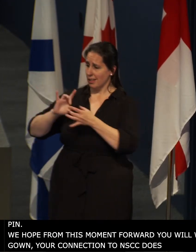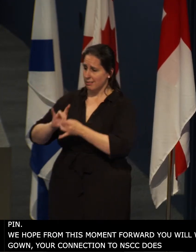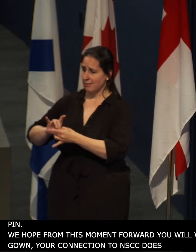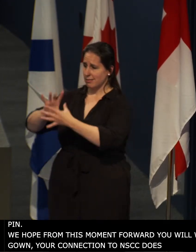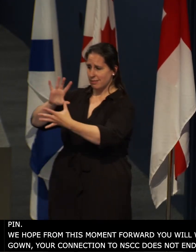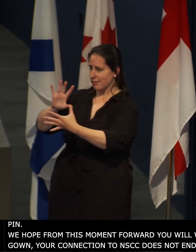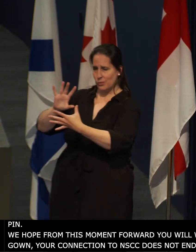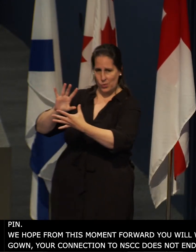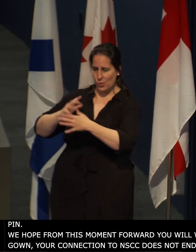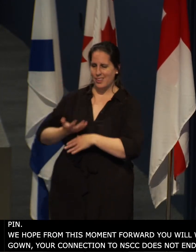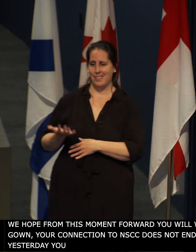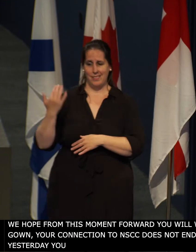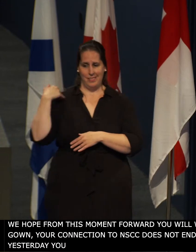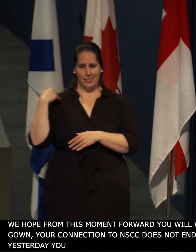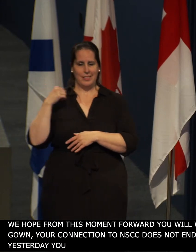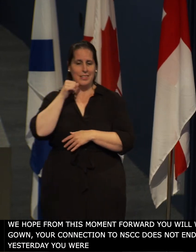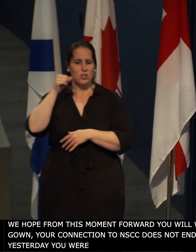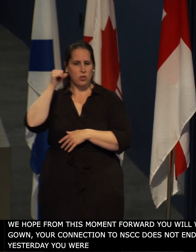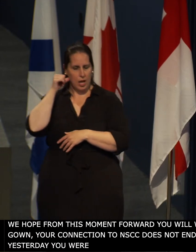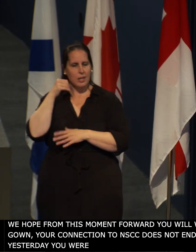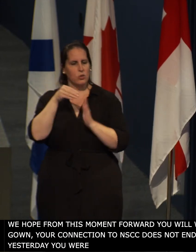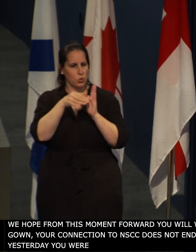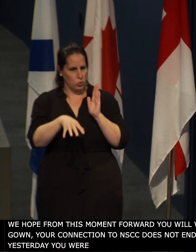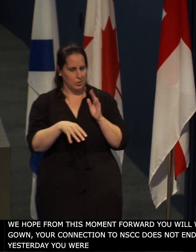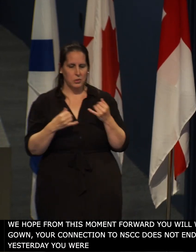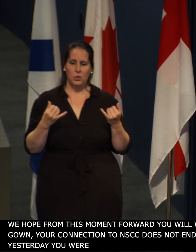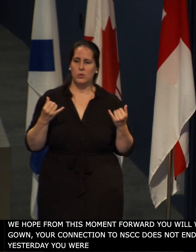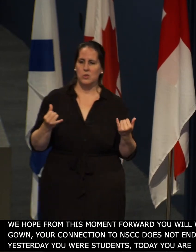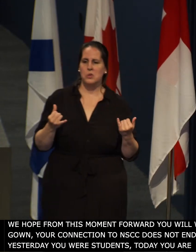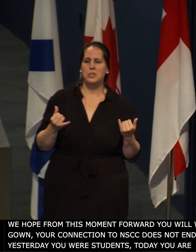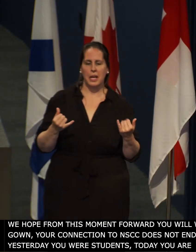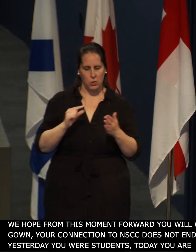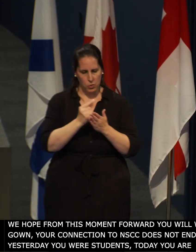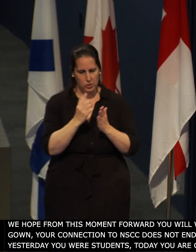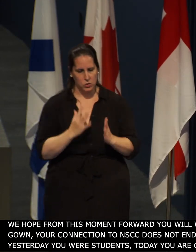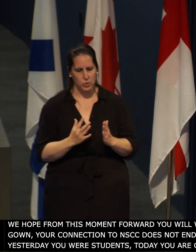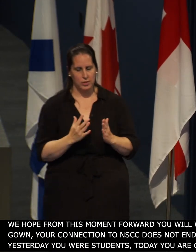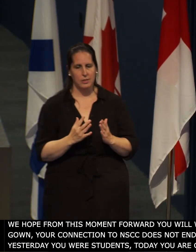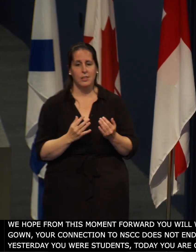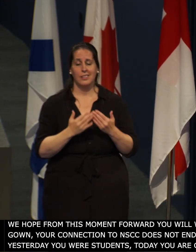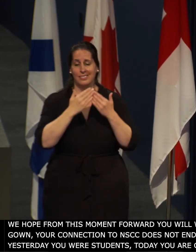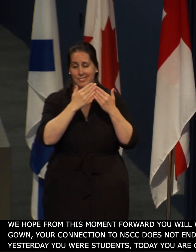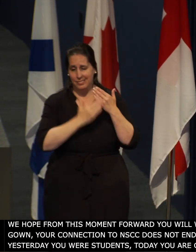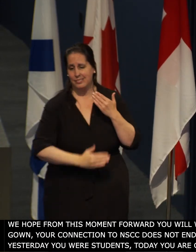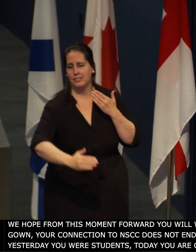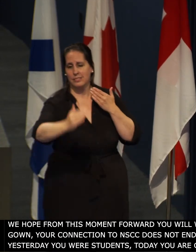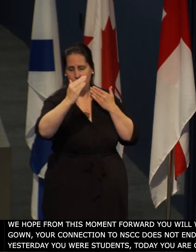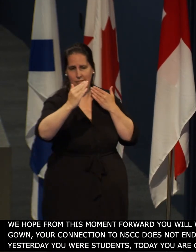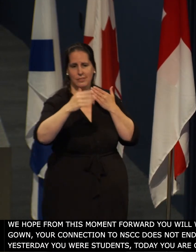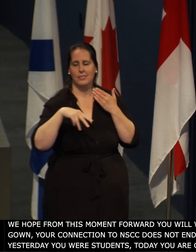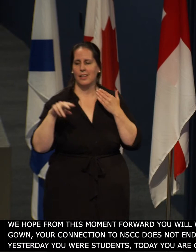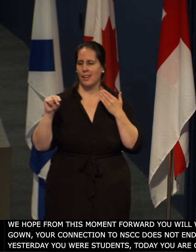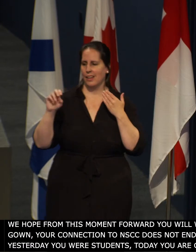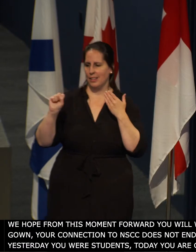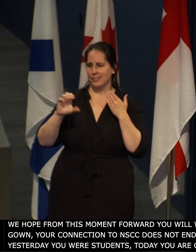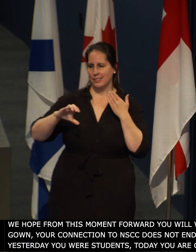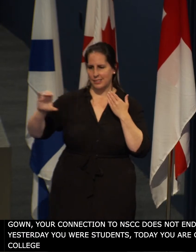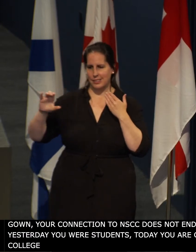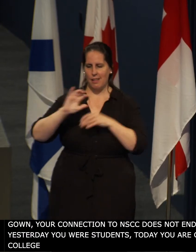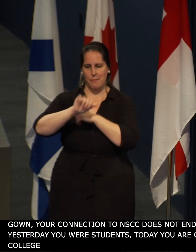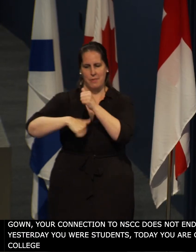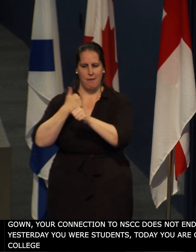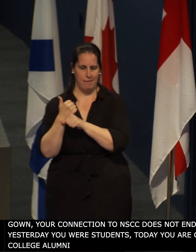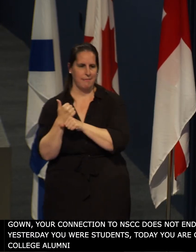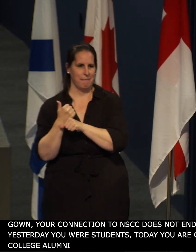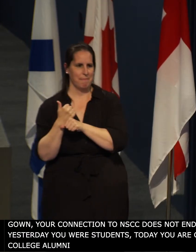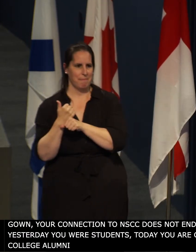Yesterday, you were students. Today, you are graduates. Forever, you are Nova Scotia Community College